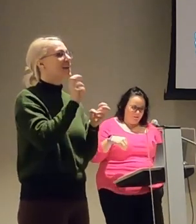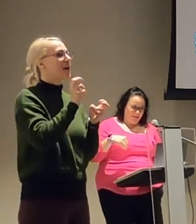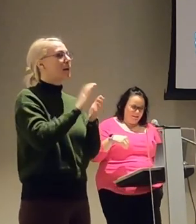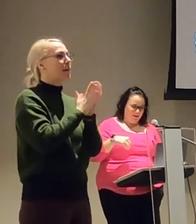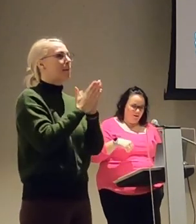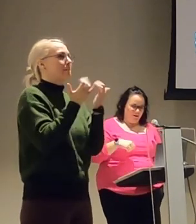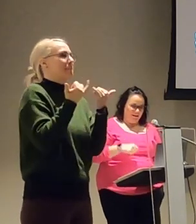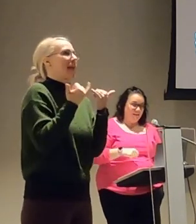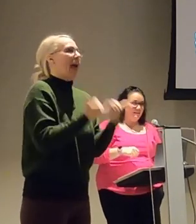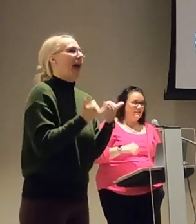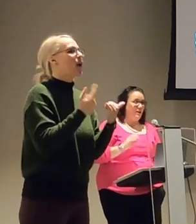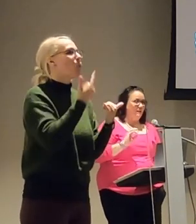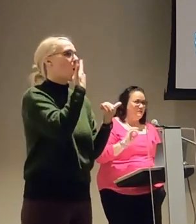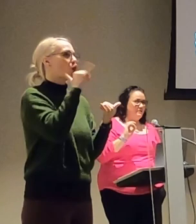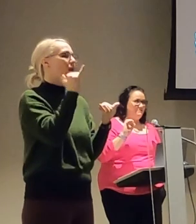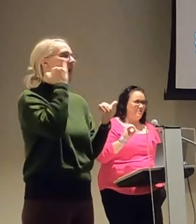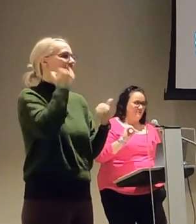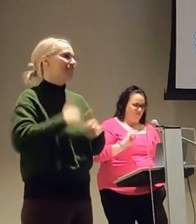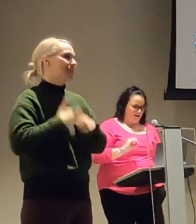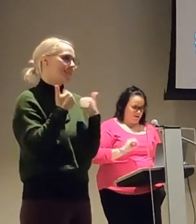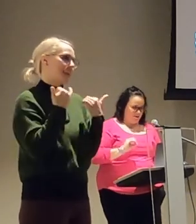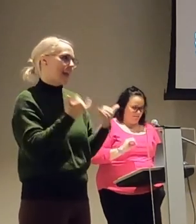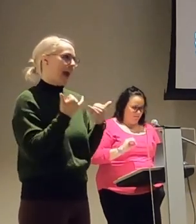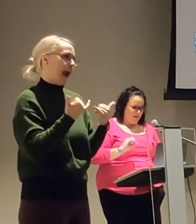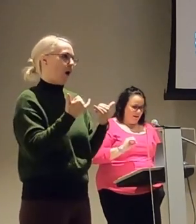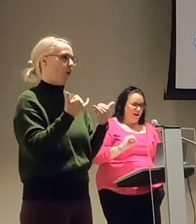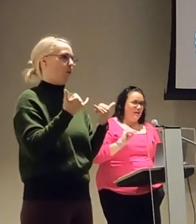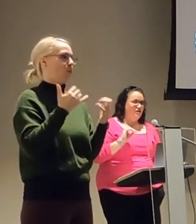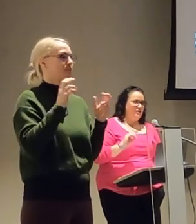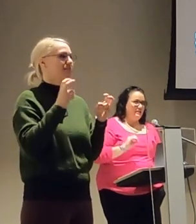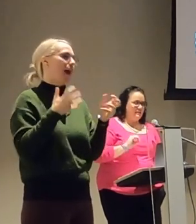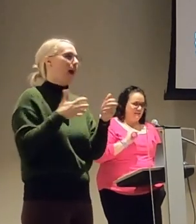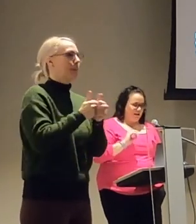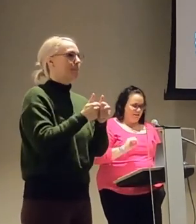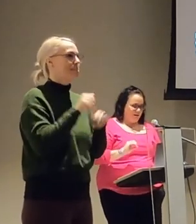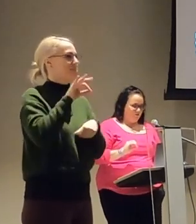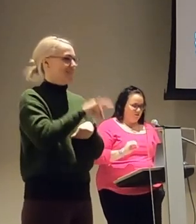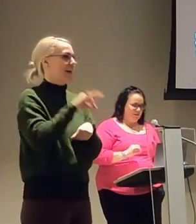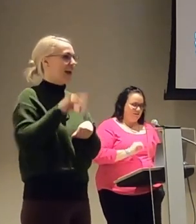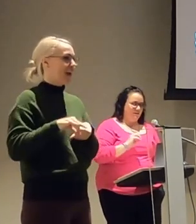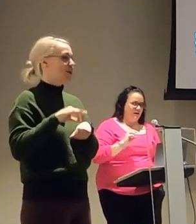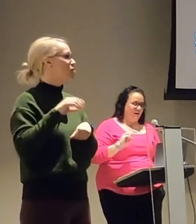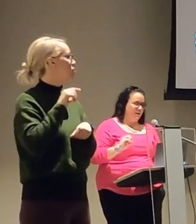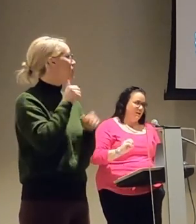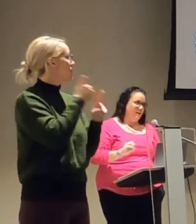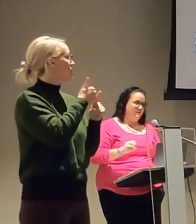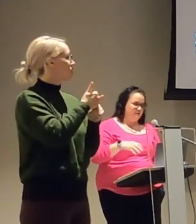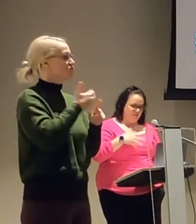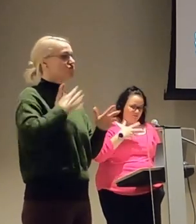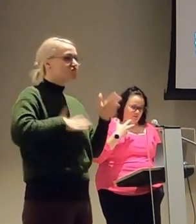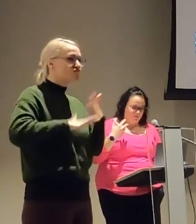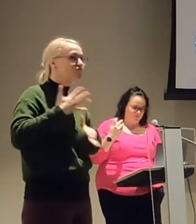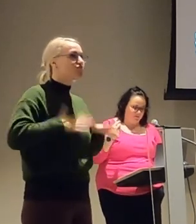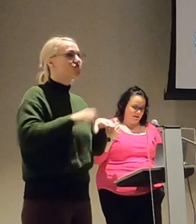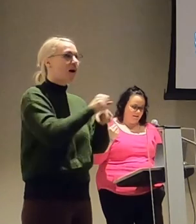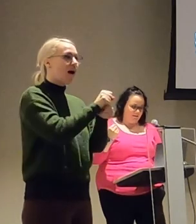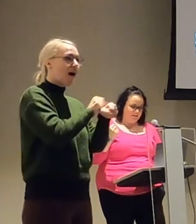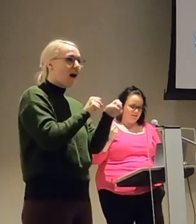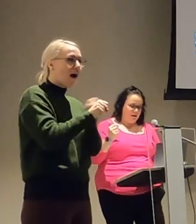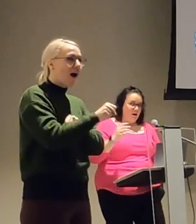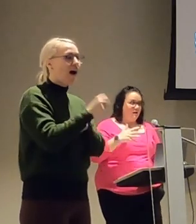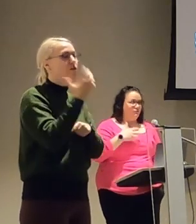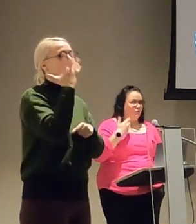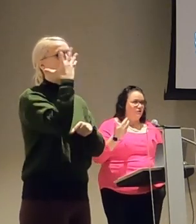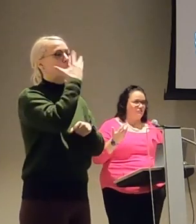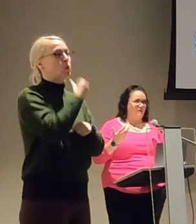by depicting her in this up-to-the-moment fashion. And she is decked out. She's even got gloves and beautiful